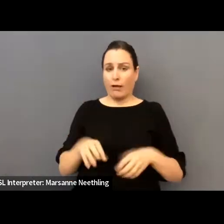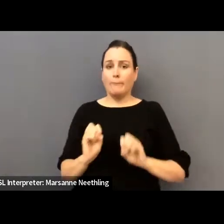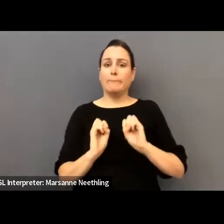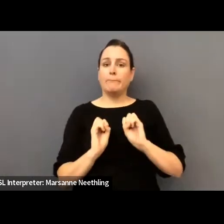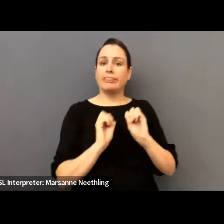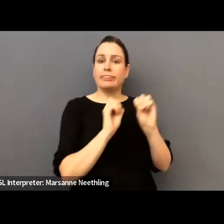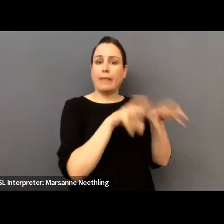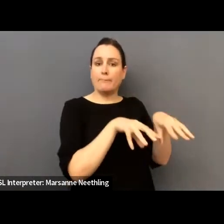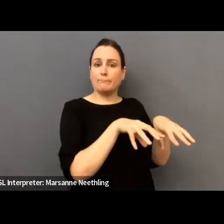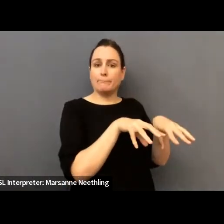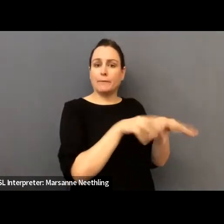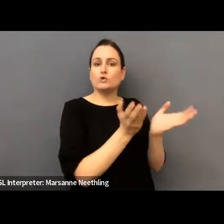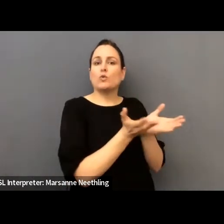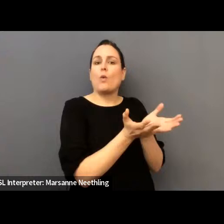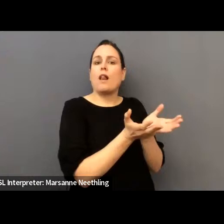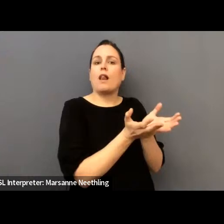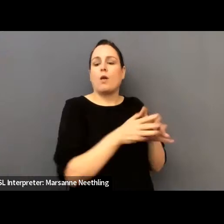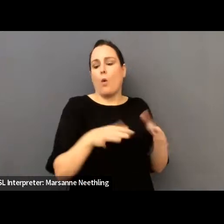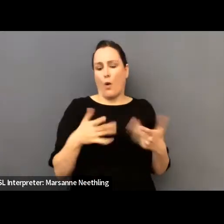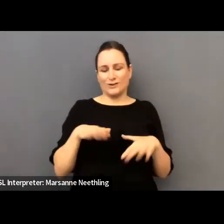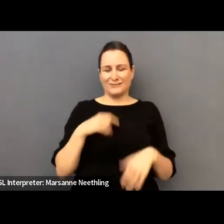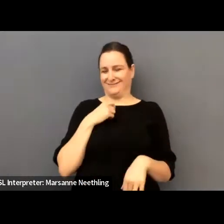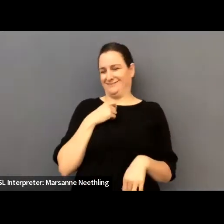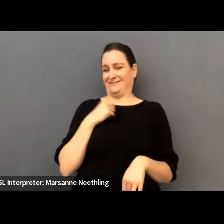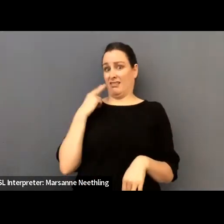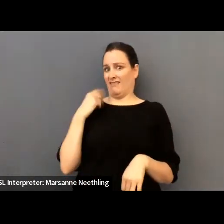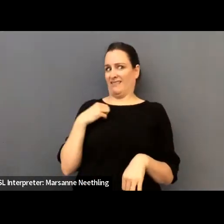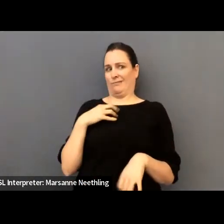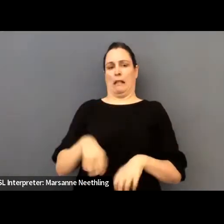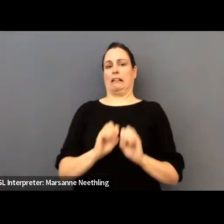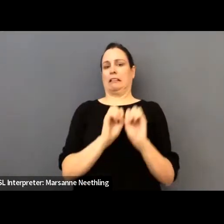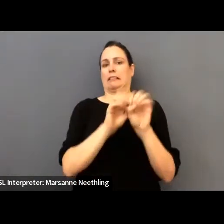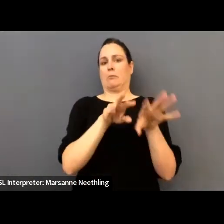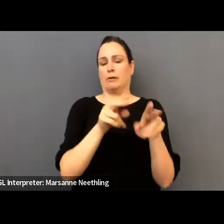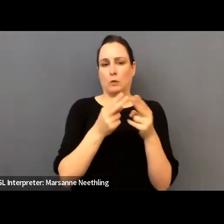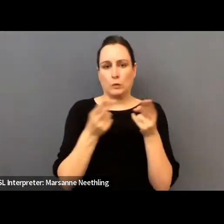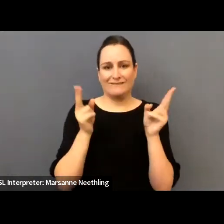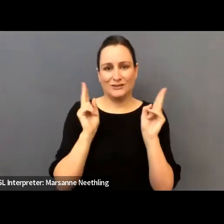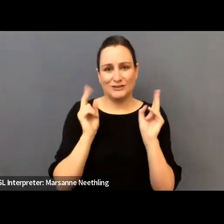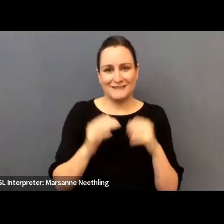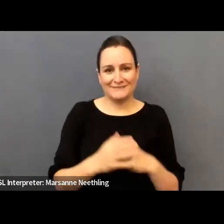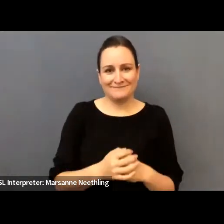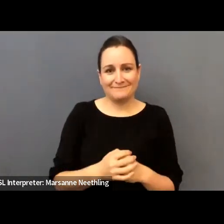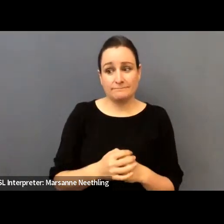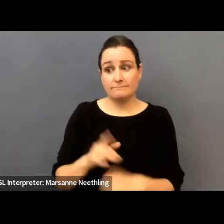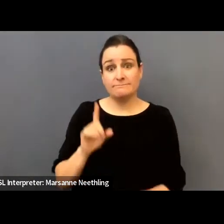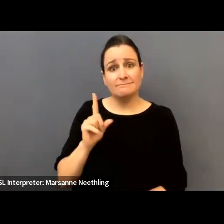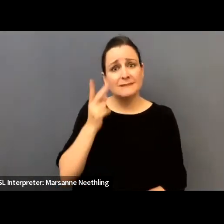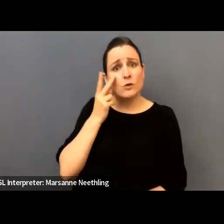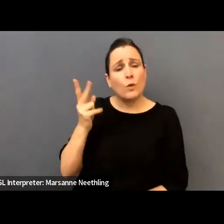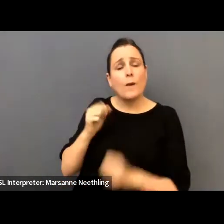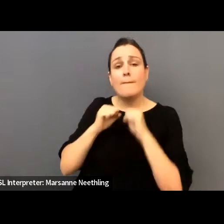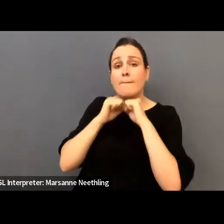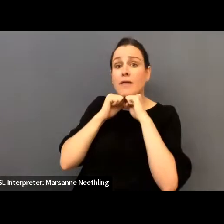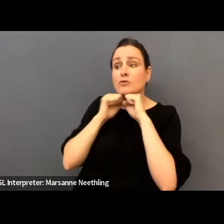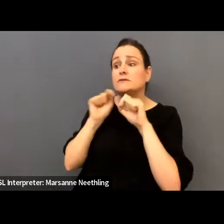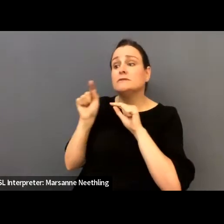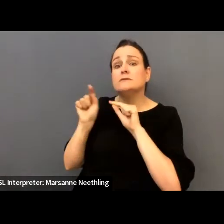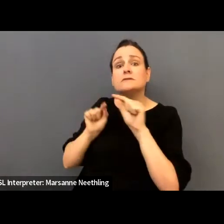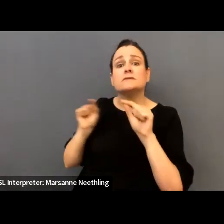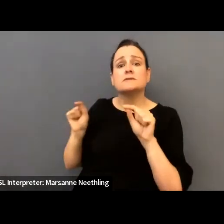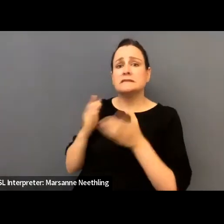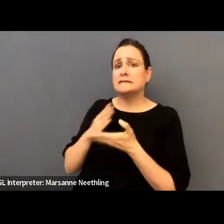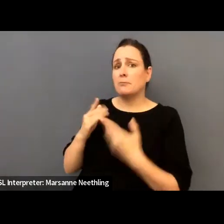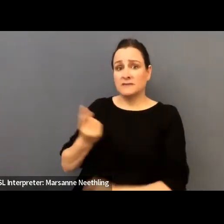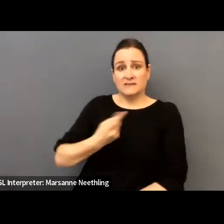I do not blame them, because some of the parents are not educated. They do not understand what needs to